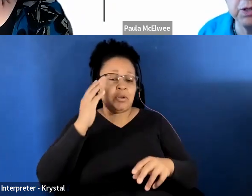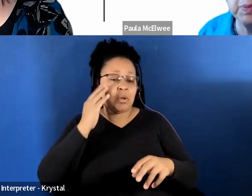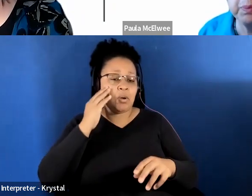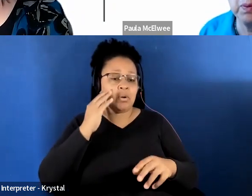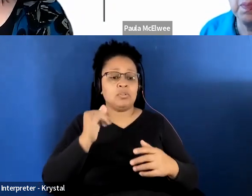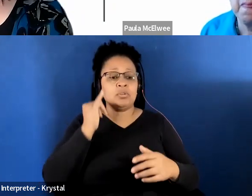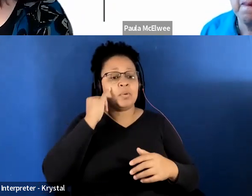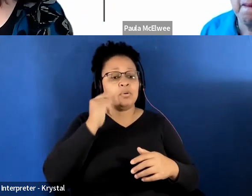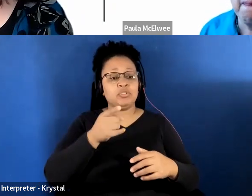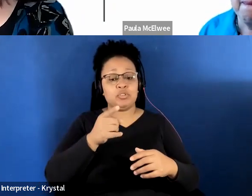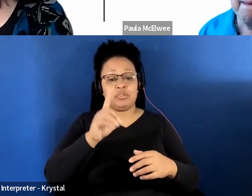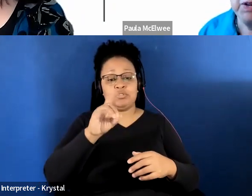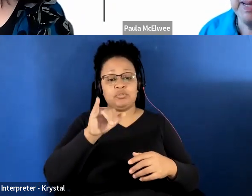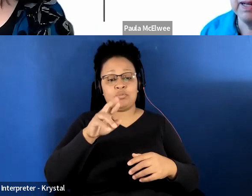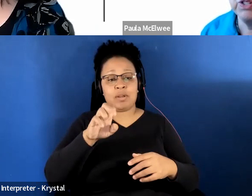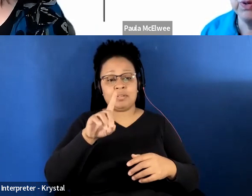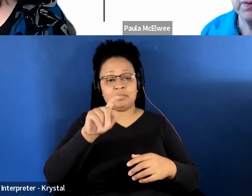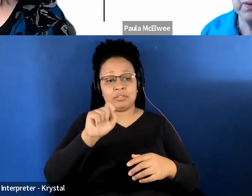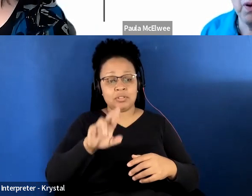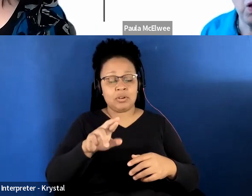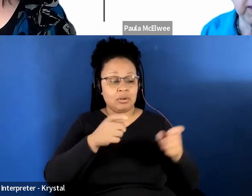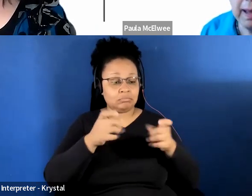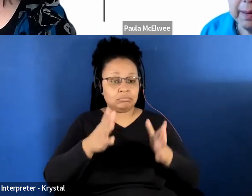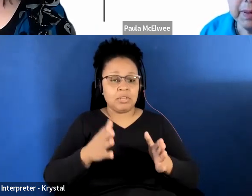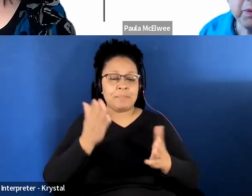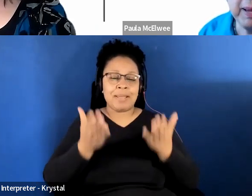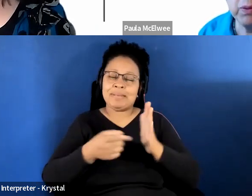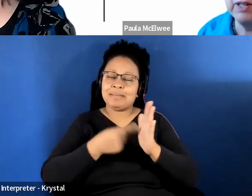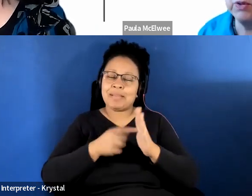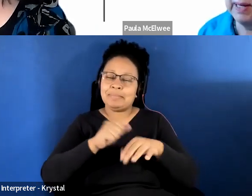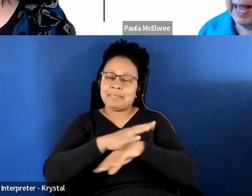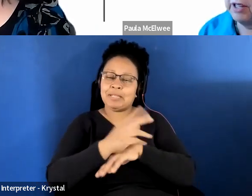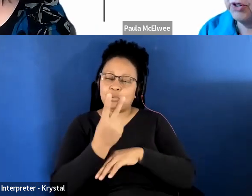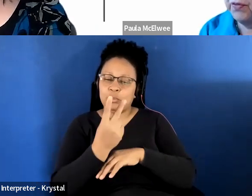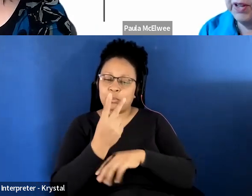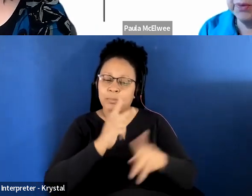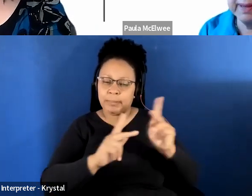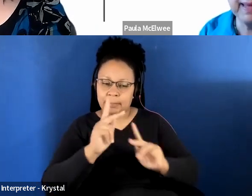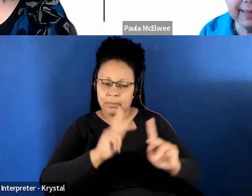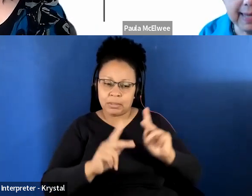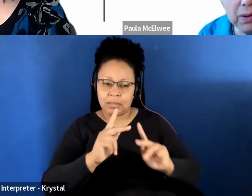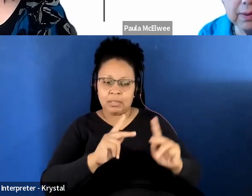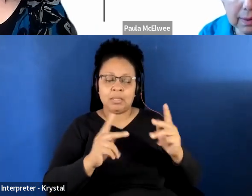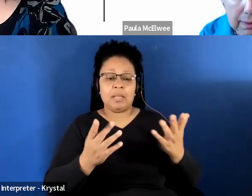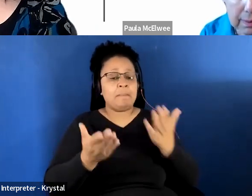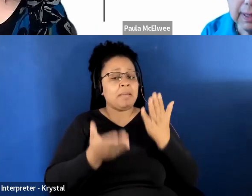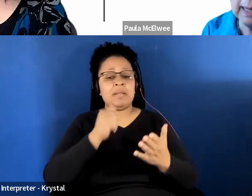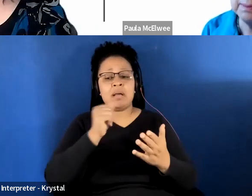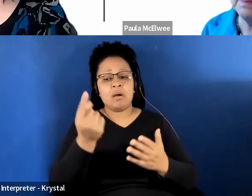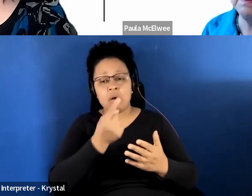you send two people. And you may not do it all the time. You may only do it as you're figuring things out.